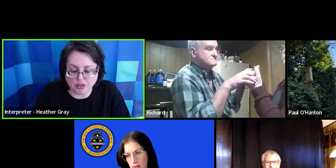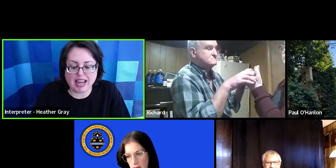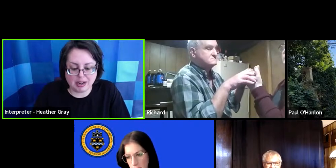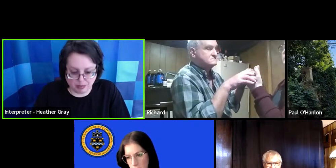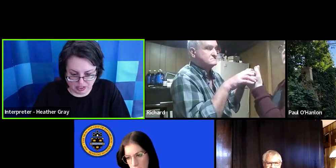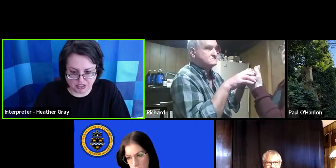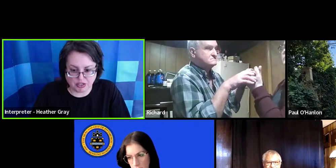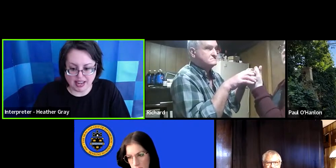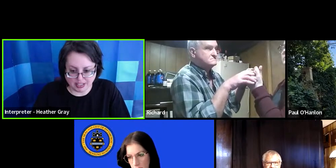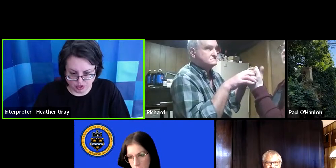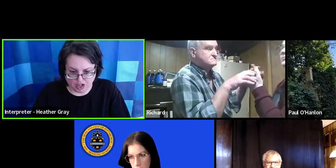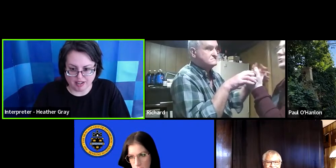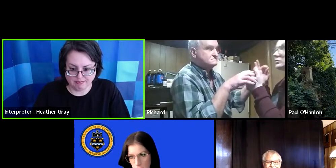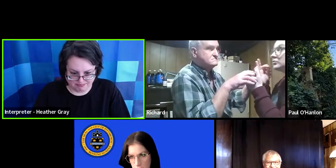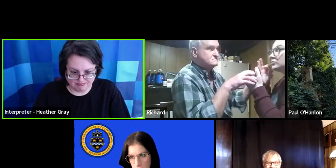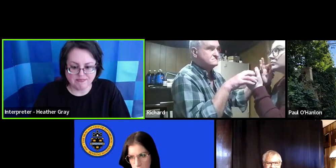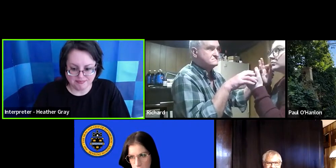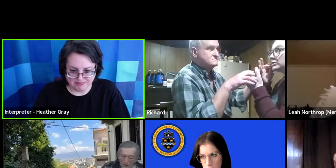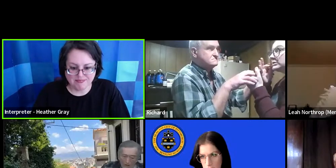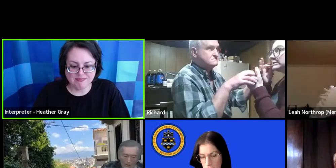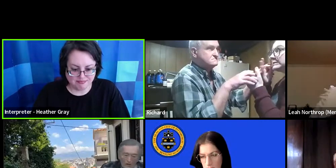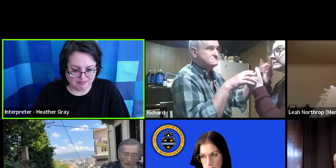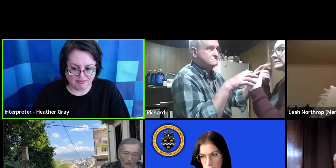Chris says, okay, will do. Thank you, John.